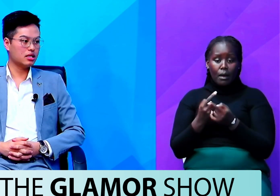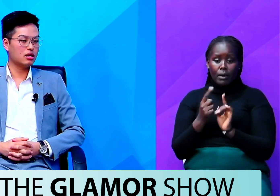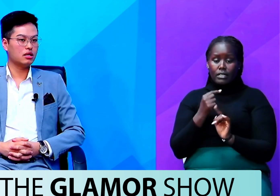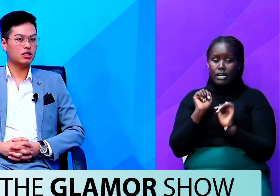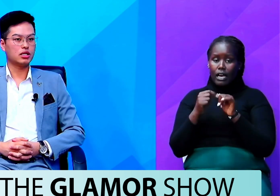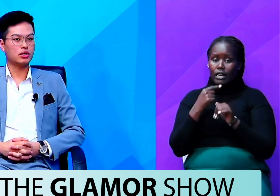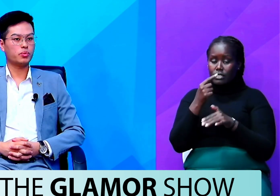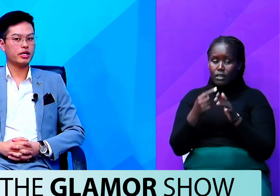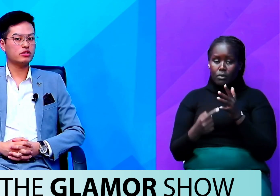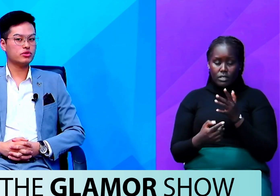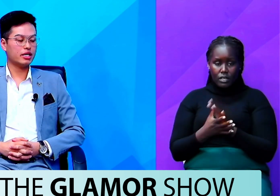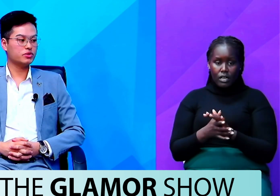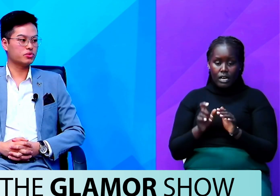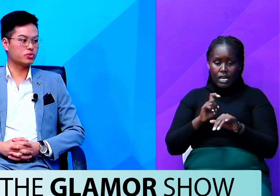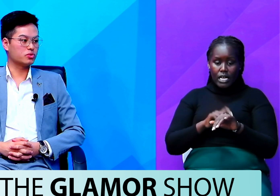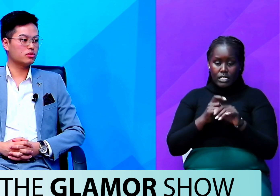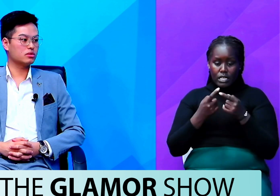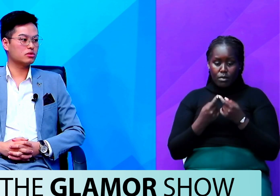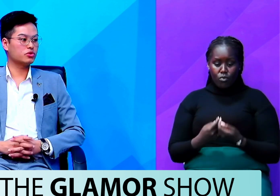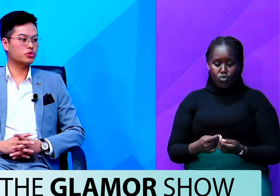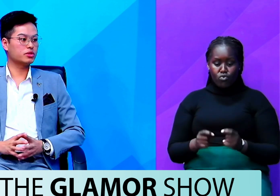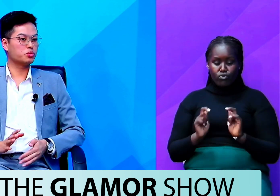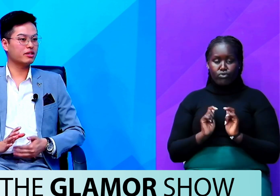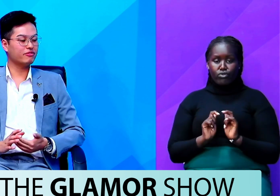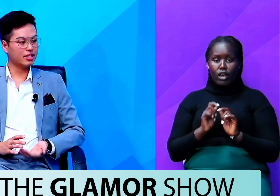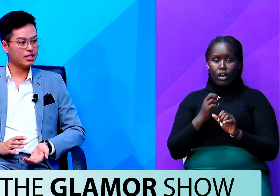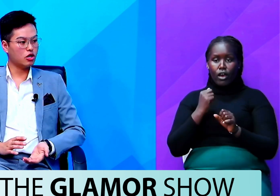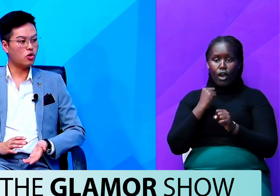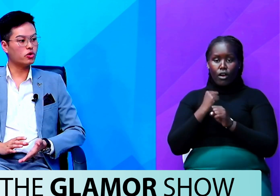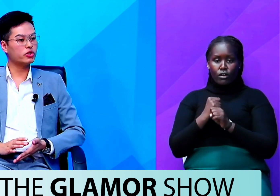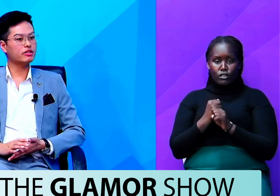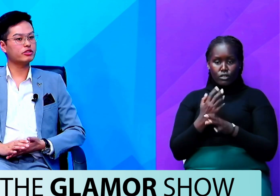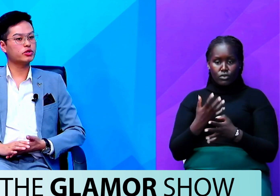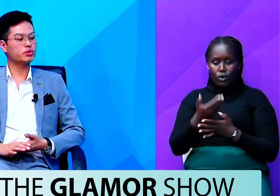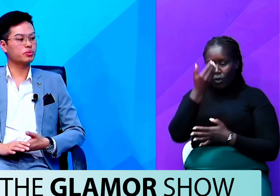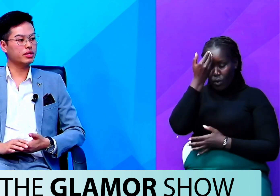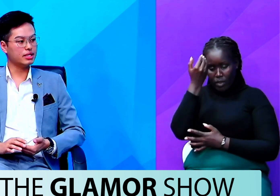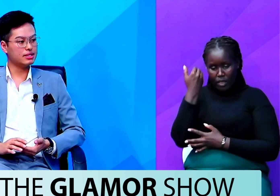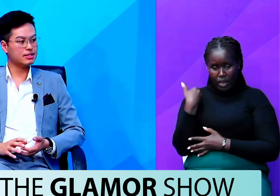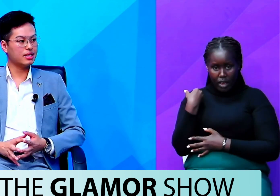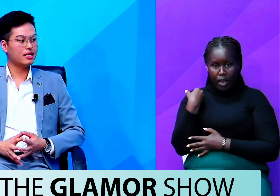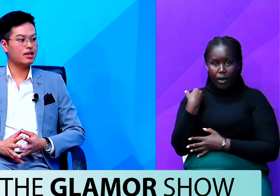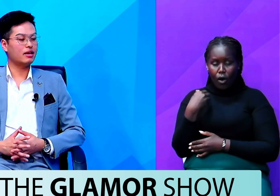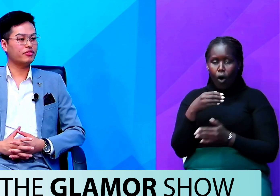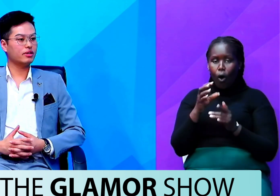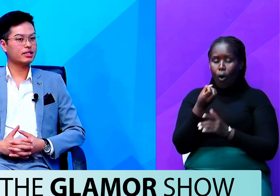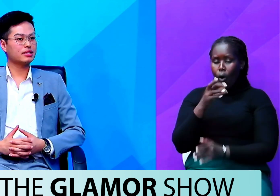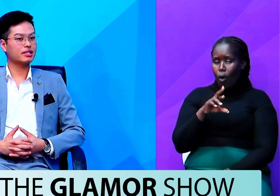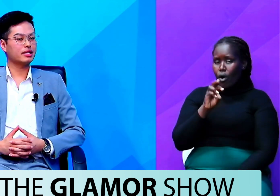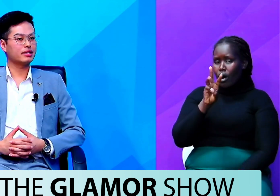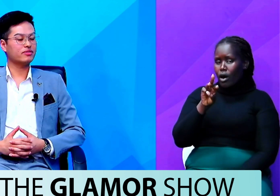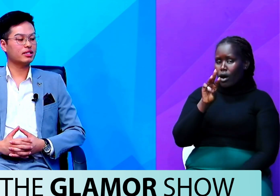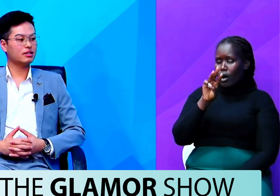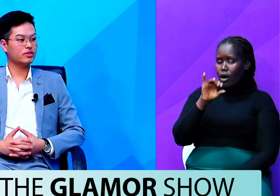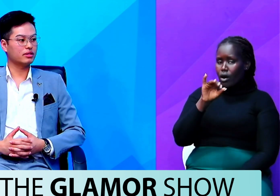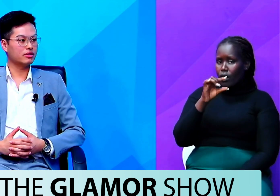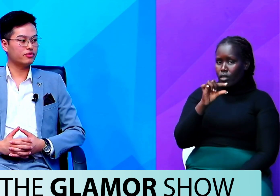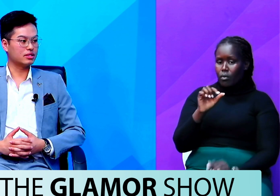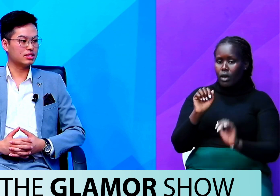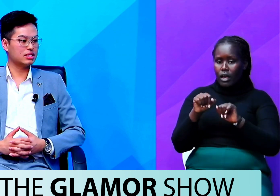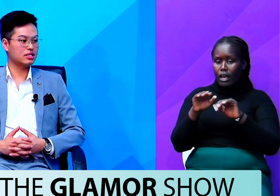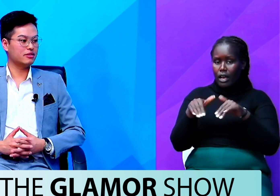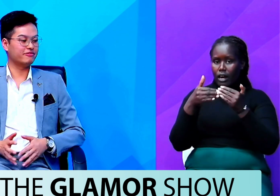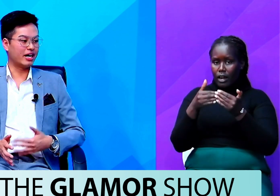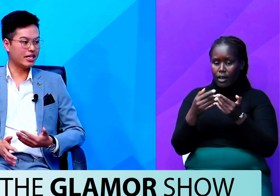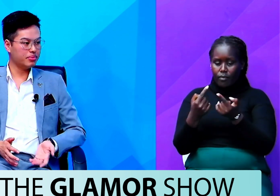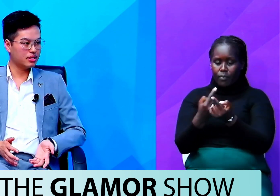is, when you try to do the weaving or even do the wigs, I feel like they can definitely give you a